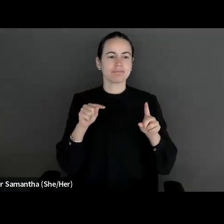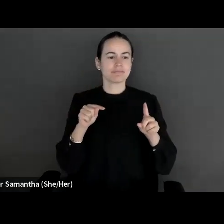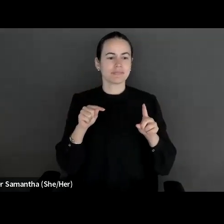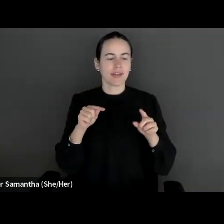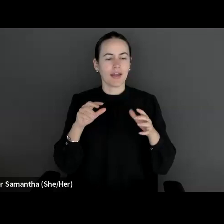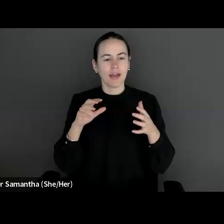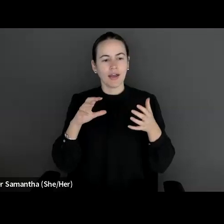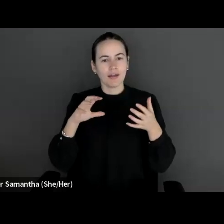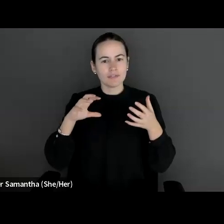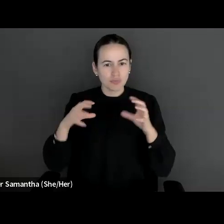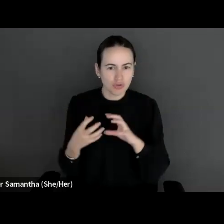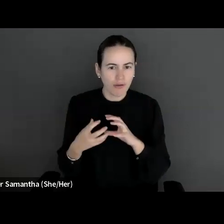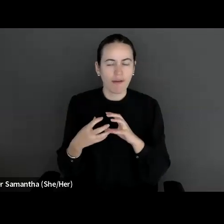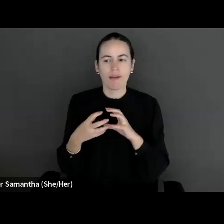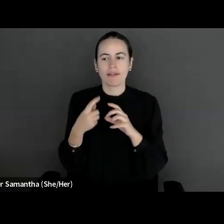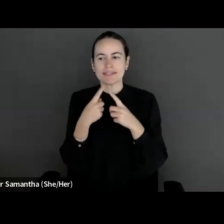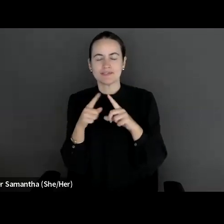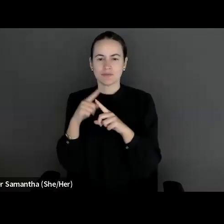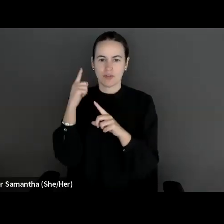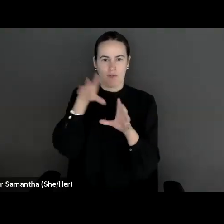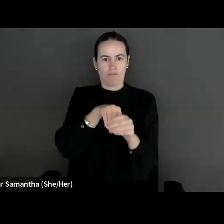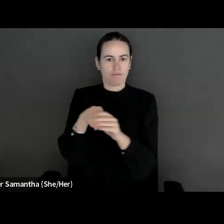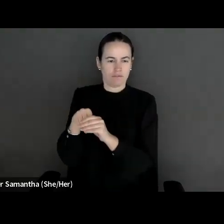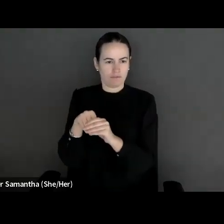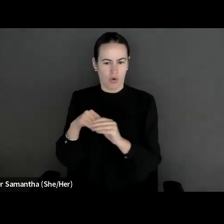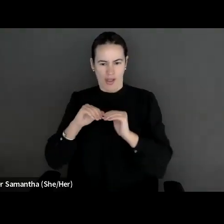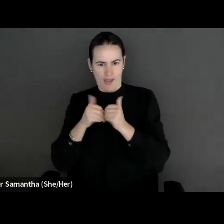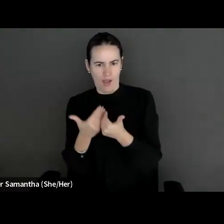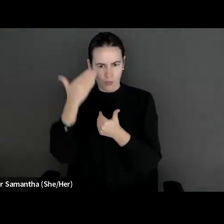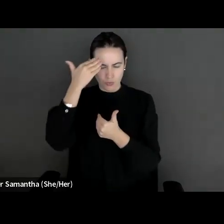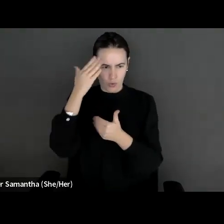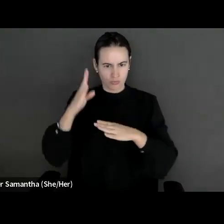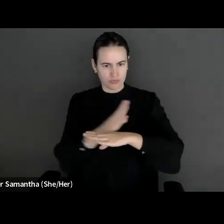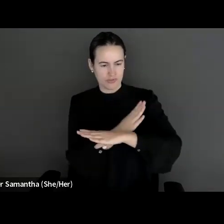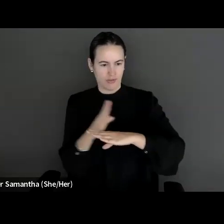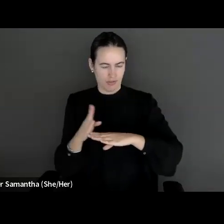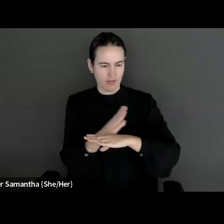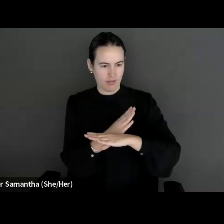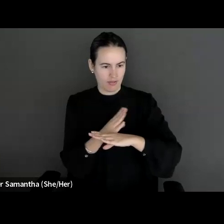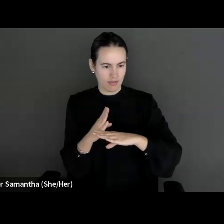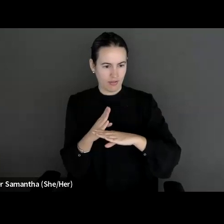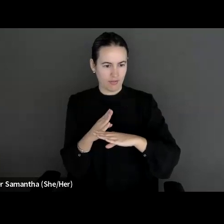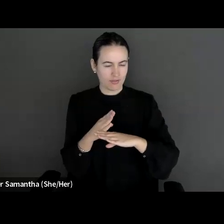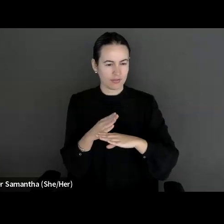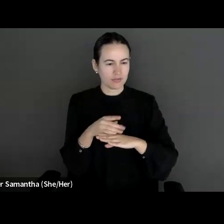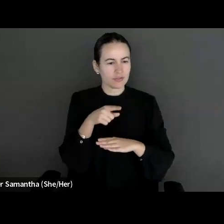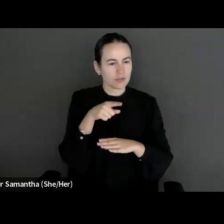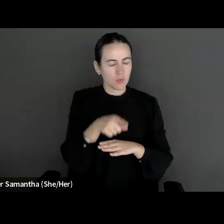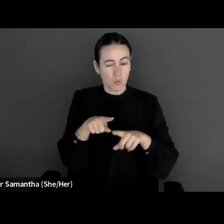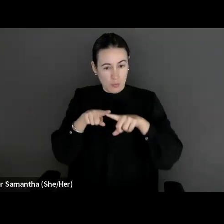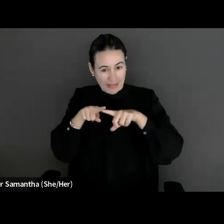or residual. And in your description, I saw that your reliability was